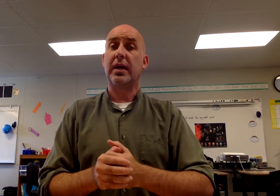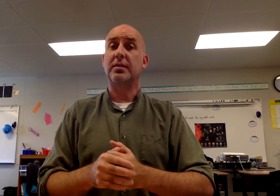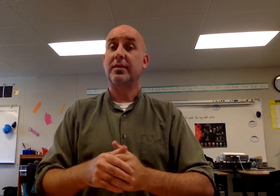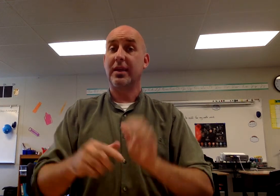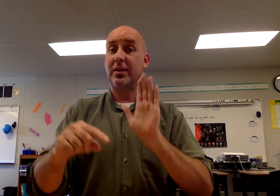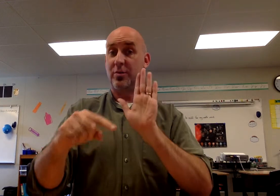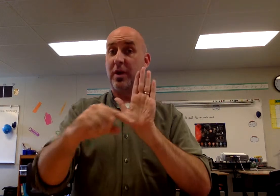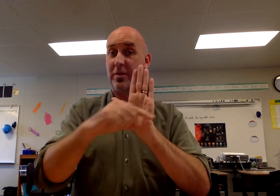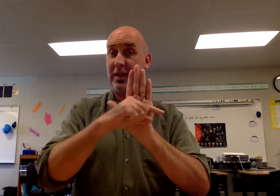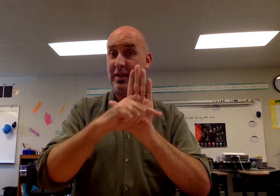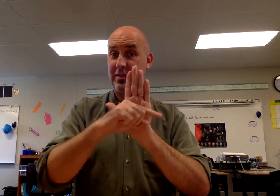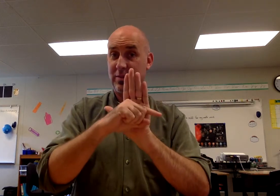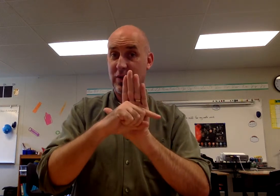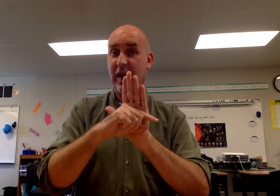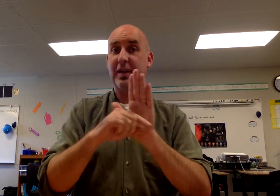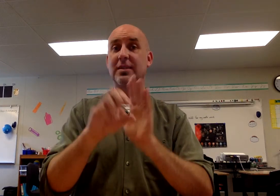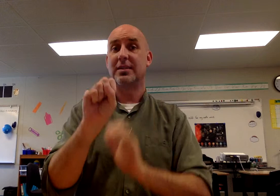Subtract, again, you're probably thinking subtract,